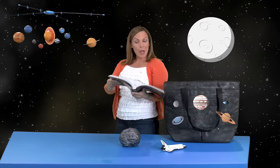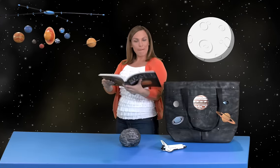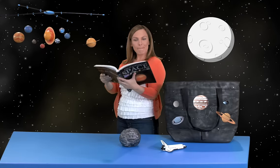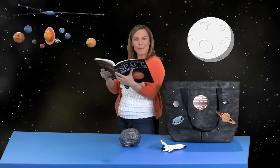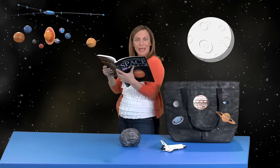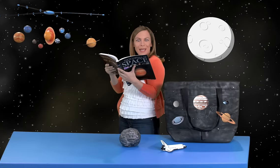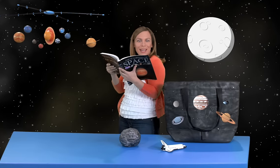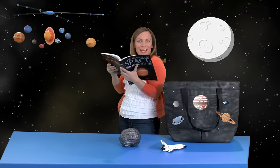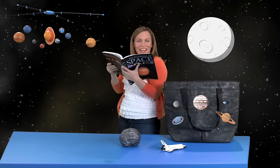astronomy.